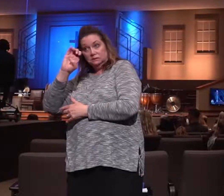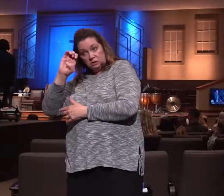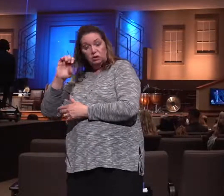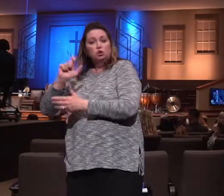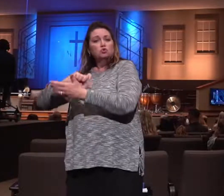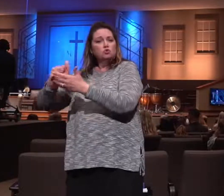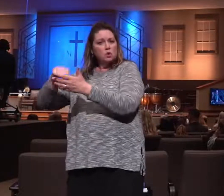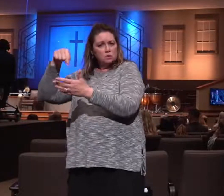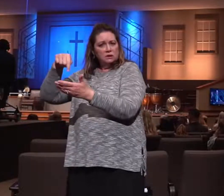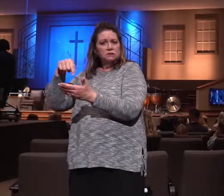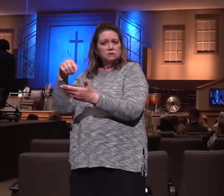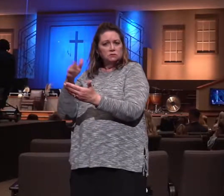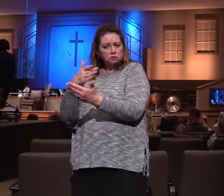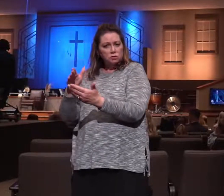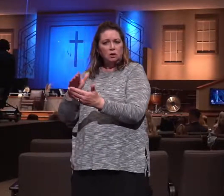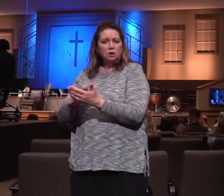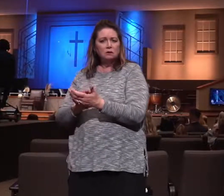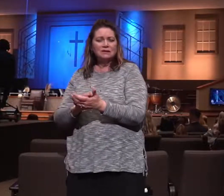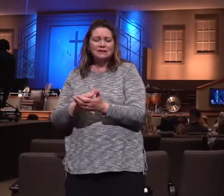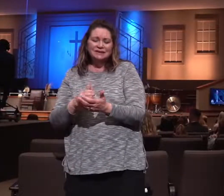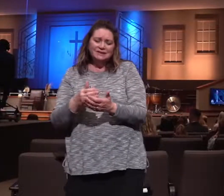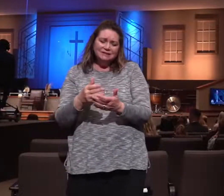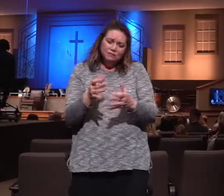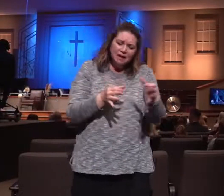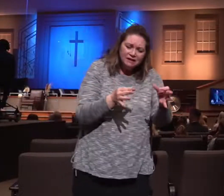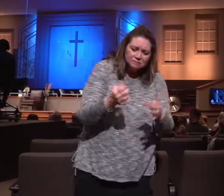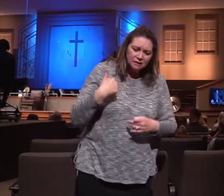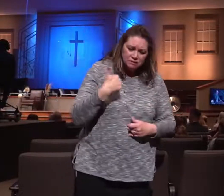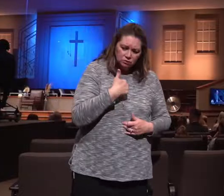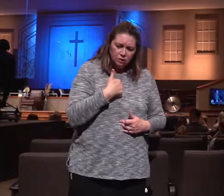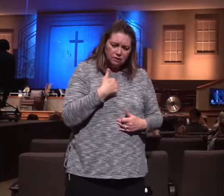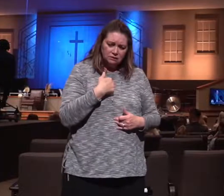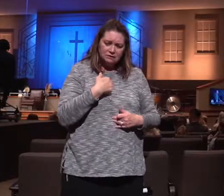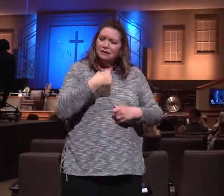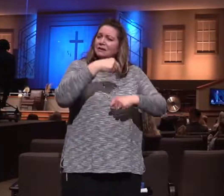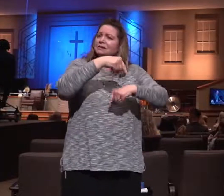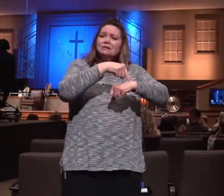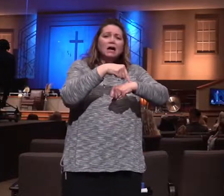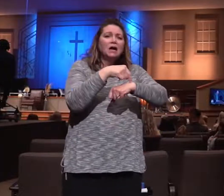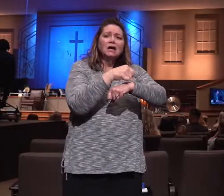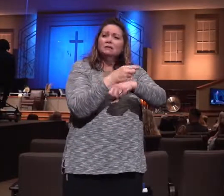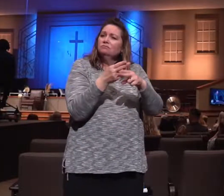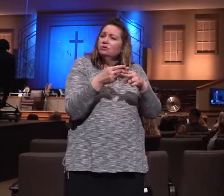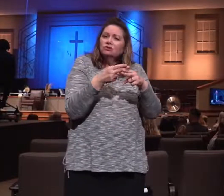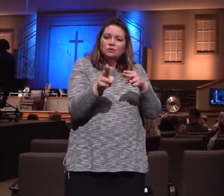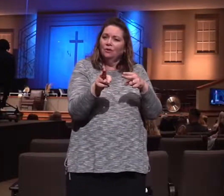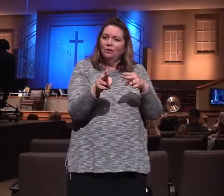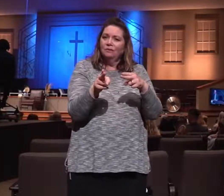little time to reach this world. And let's sing this song together with Brother Williams.